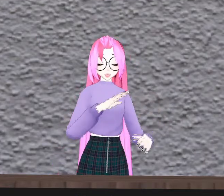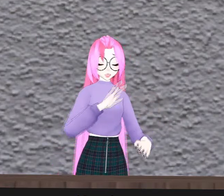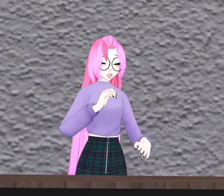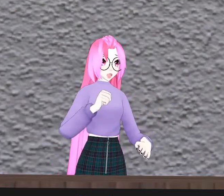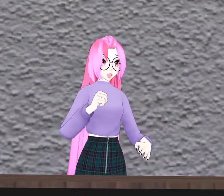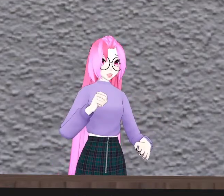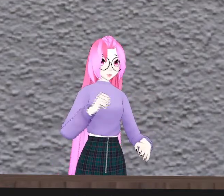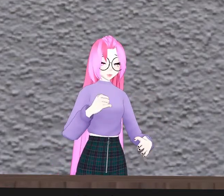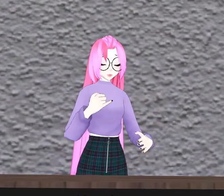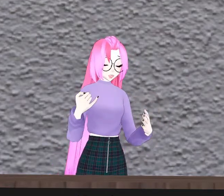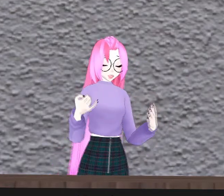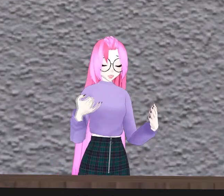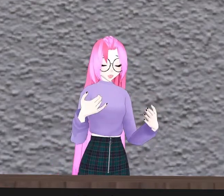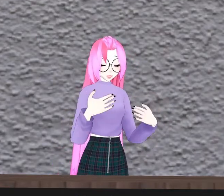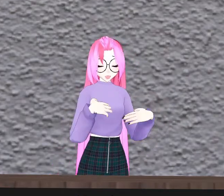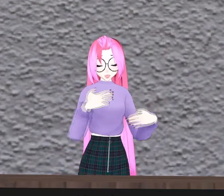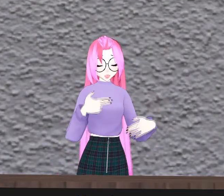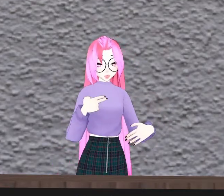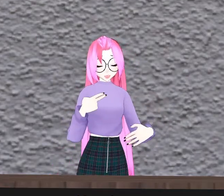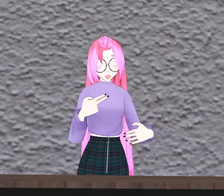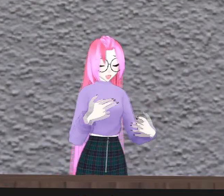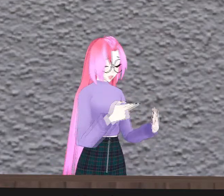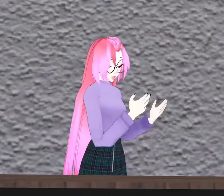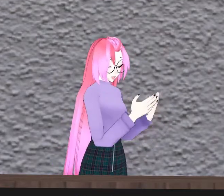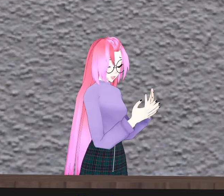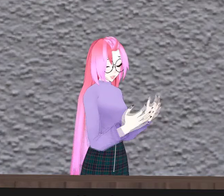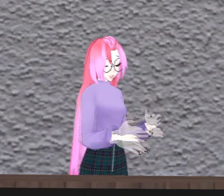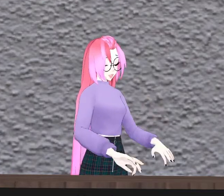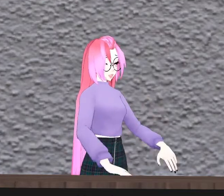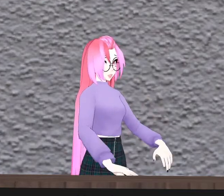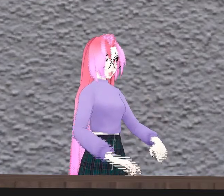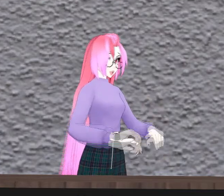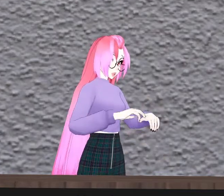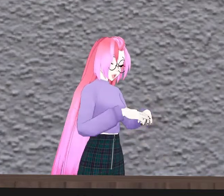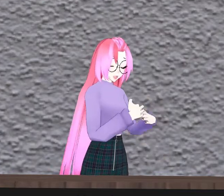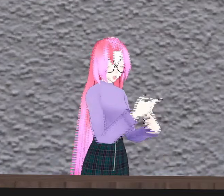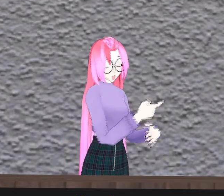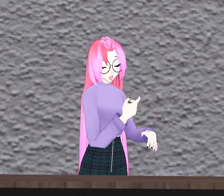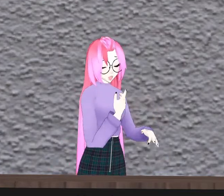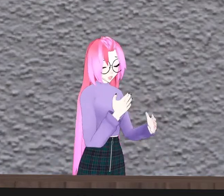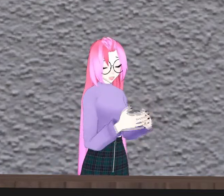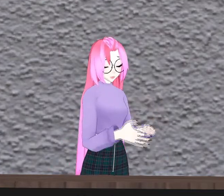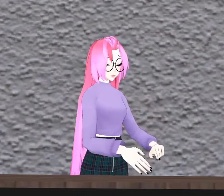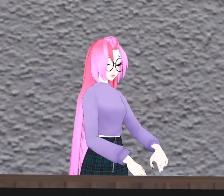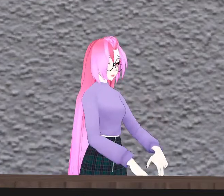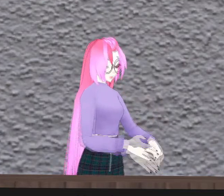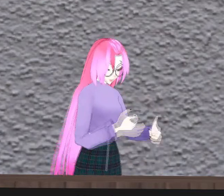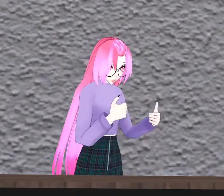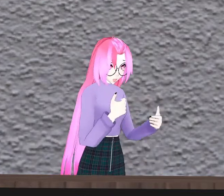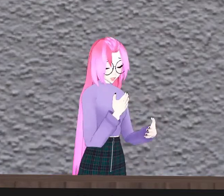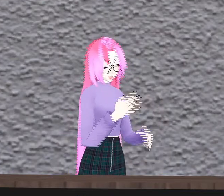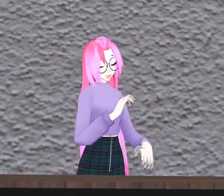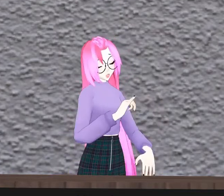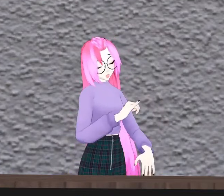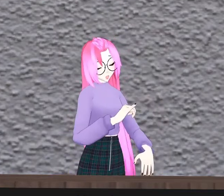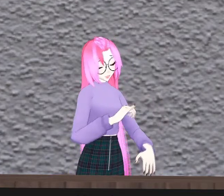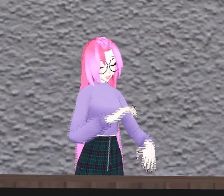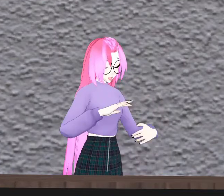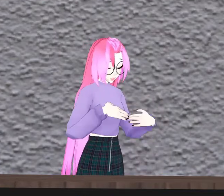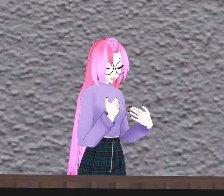conversation? And personally, if I'm having a conversation, I'm just like, how are you? I'm good. Cool, I'm good too. Did you sleep